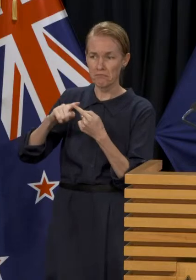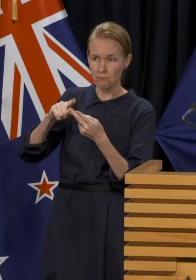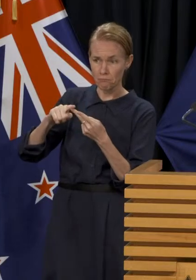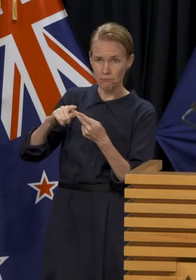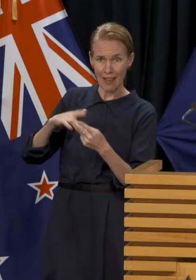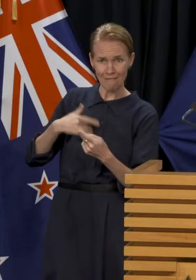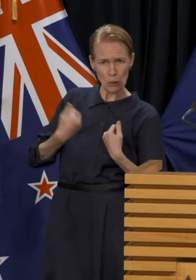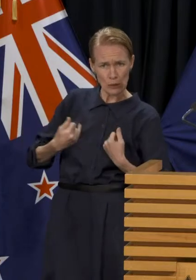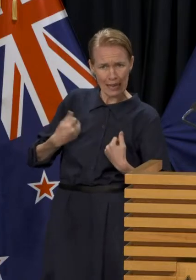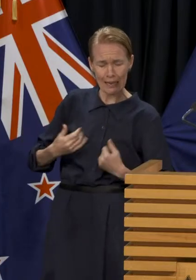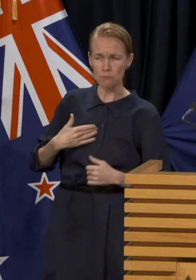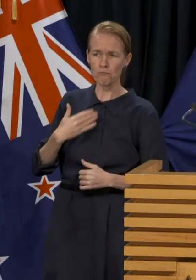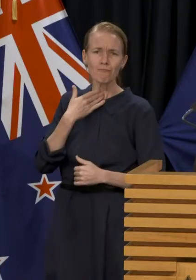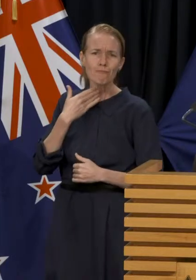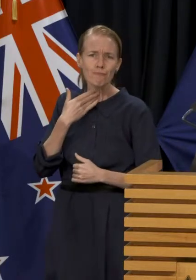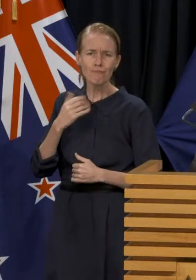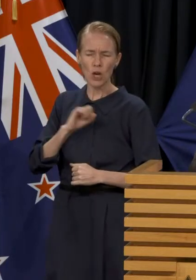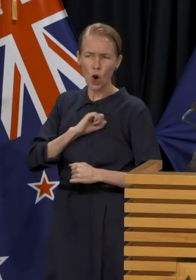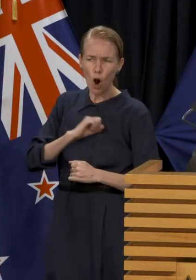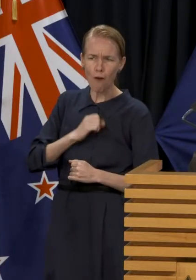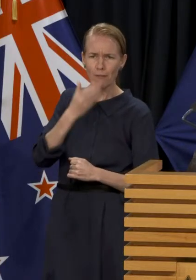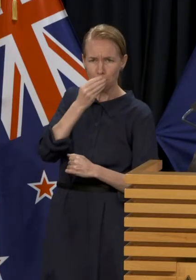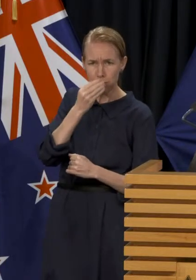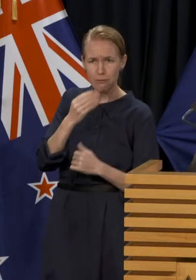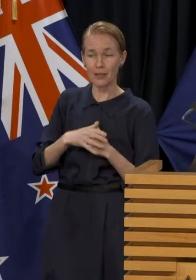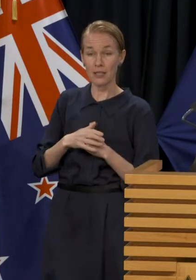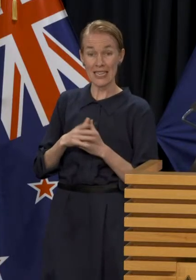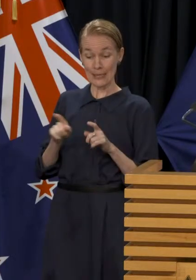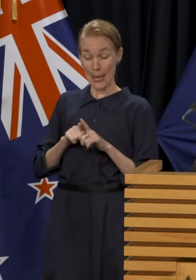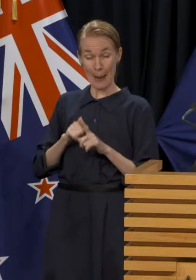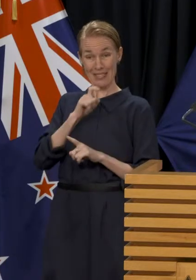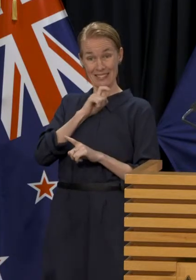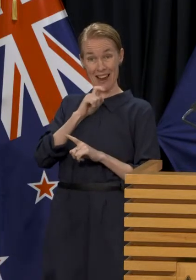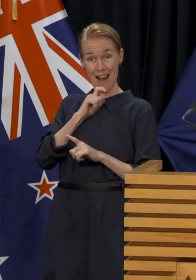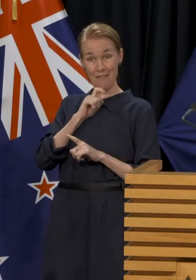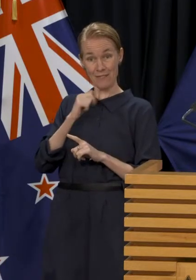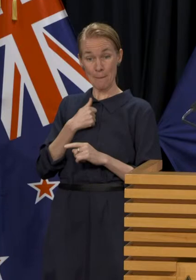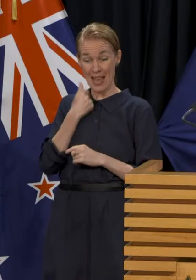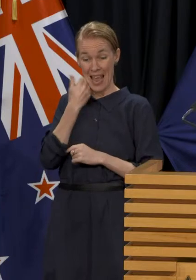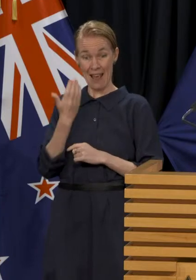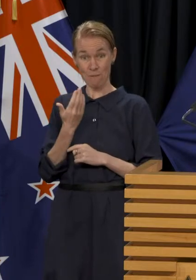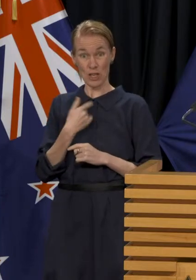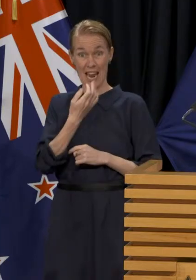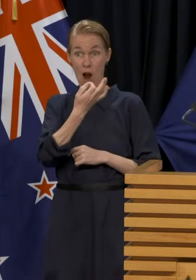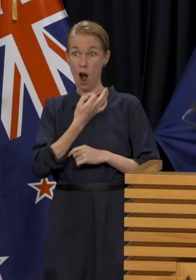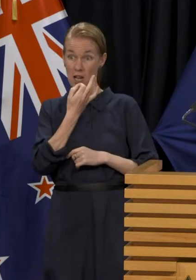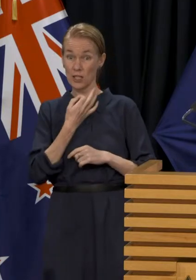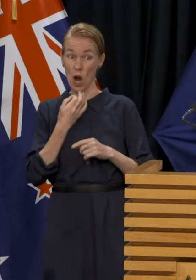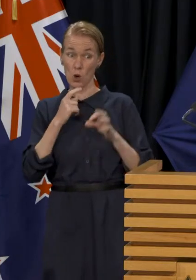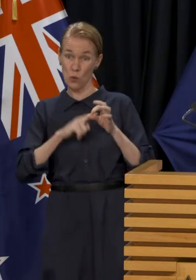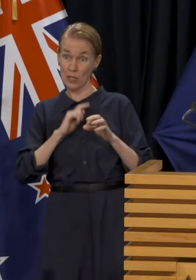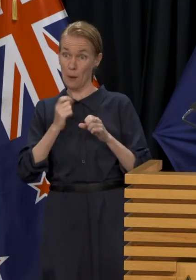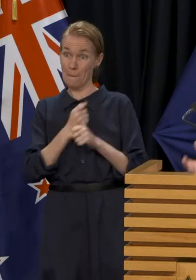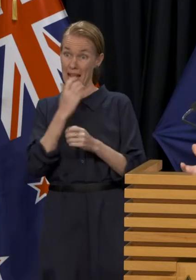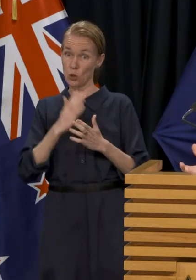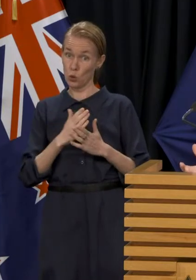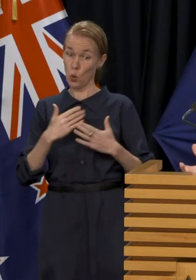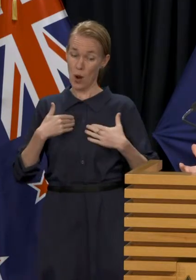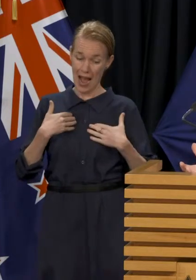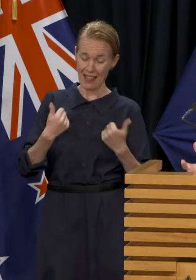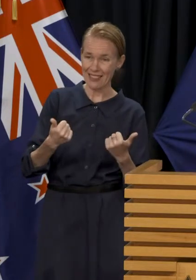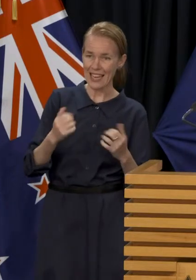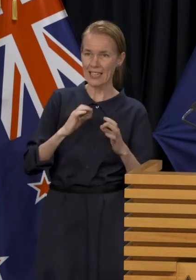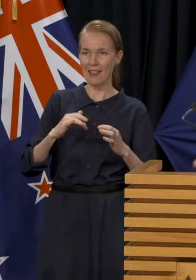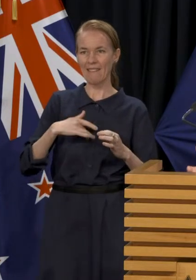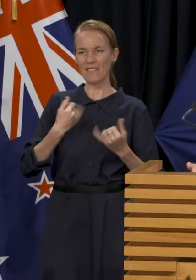so on, and if they have any symptoms, of course they don't go to work and they are tested. So the regular